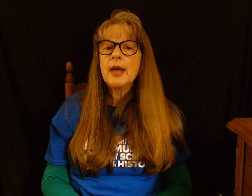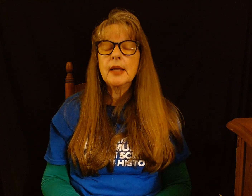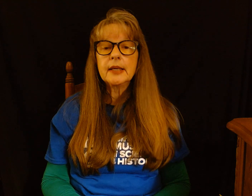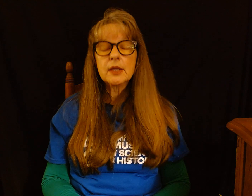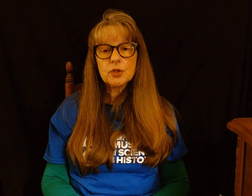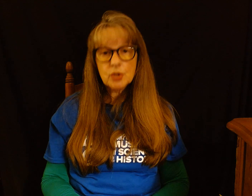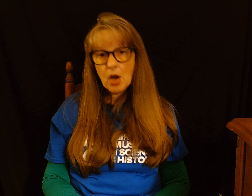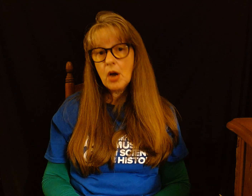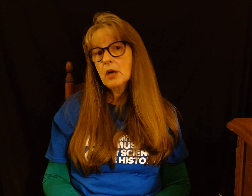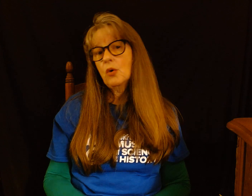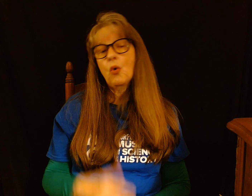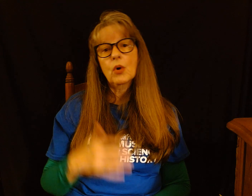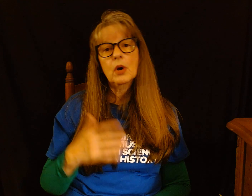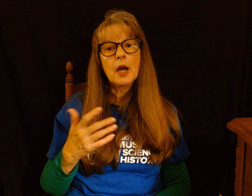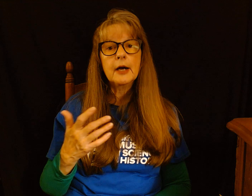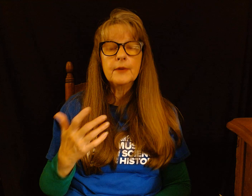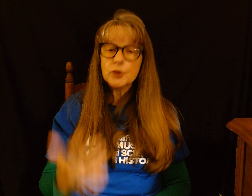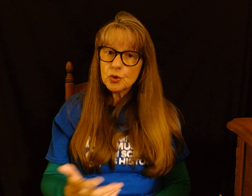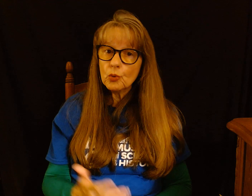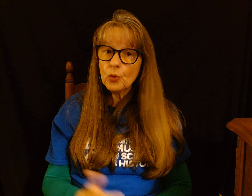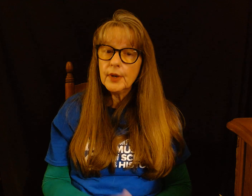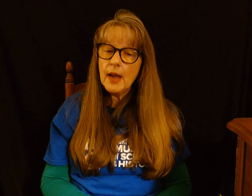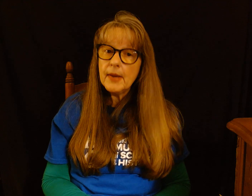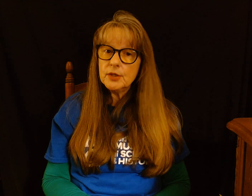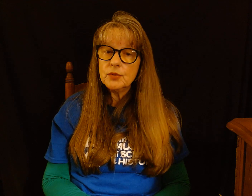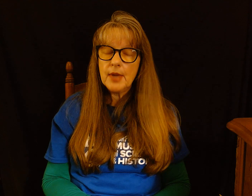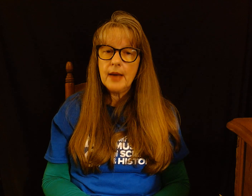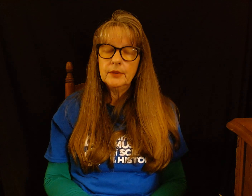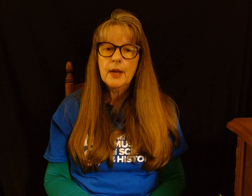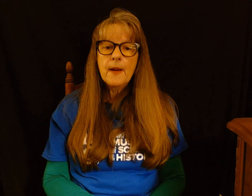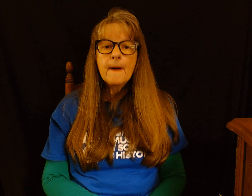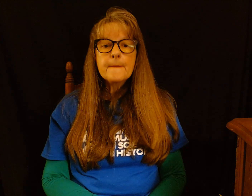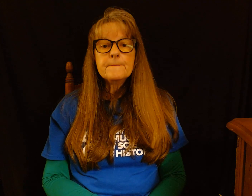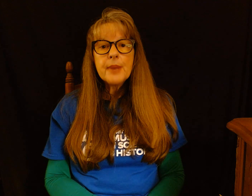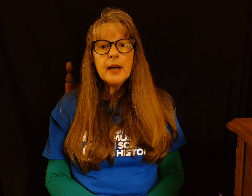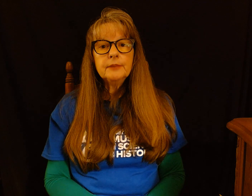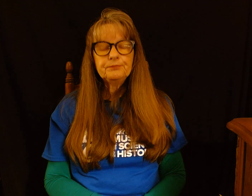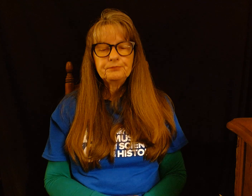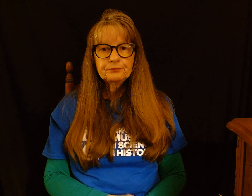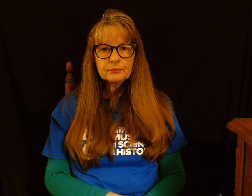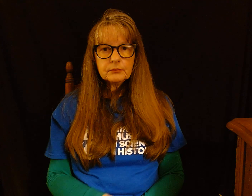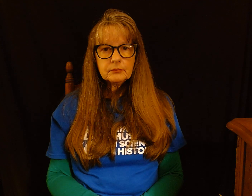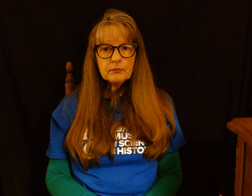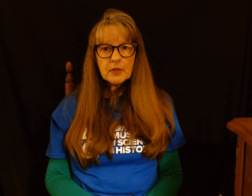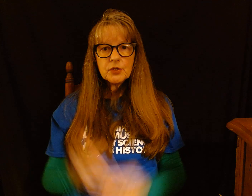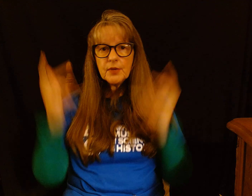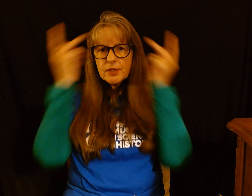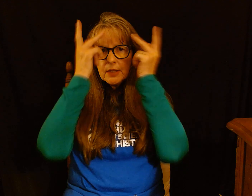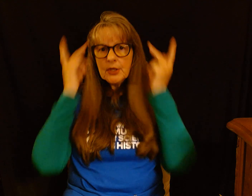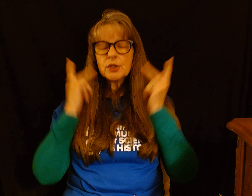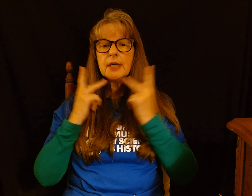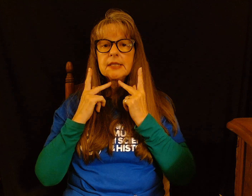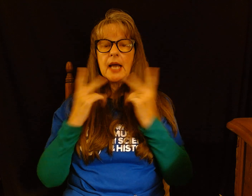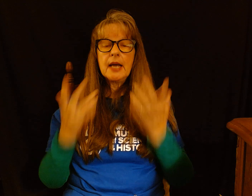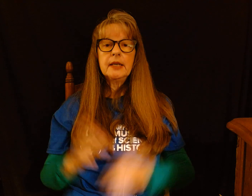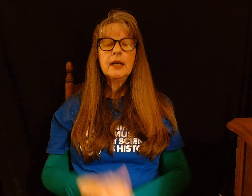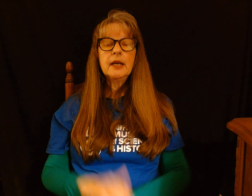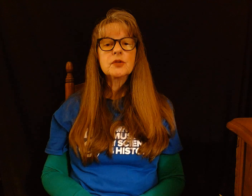in a song or a story. I might do that. But so that's an initialized sign, and it's from the